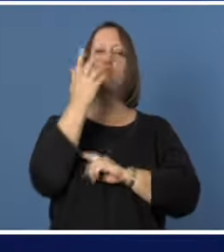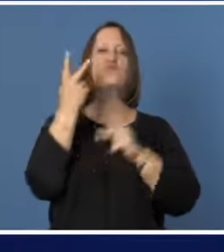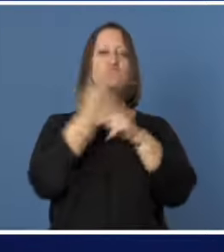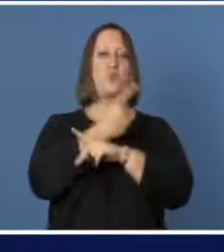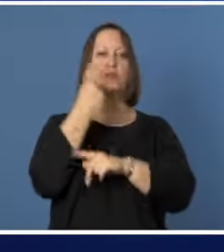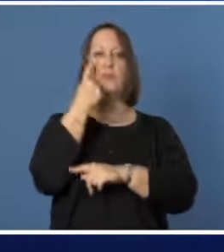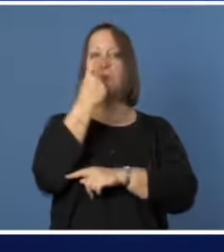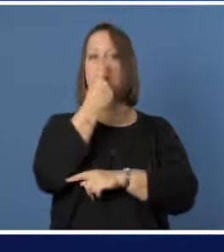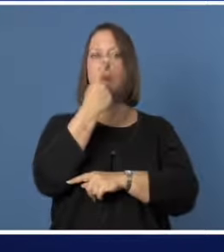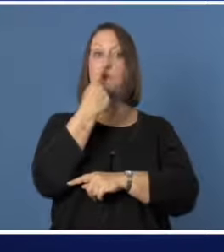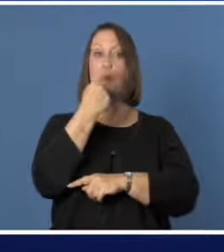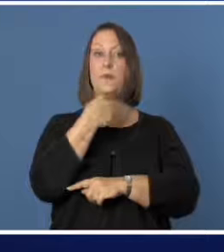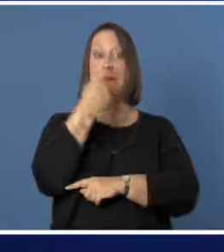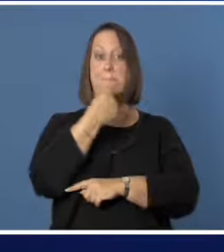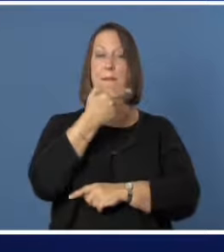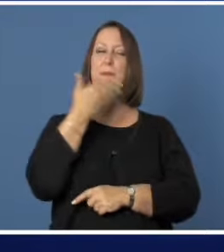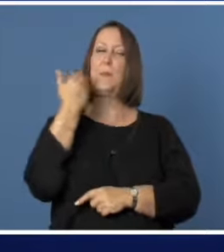nose, and mouth.